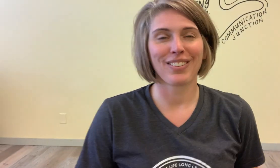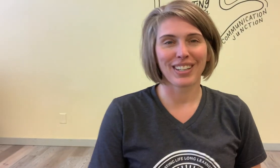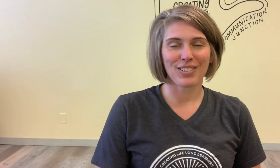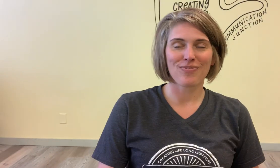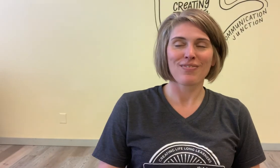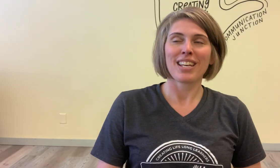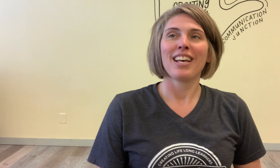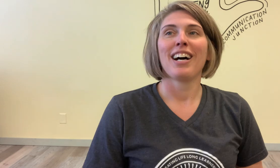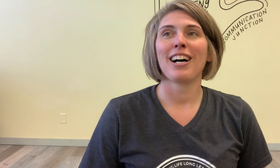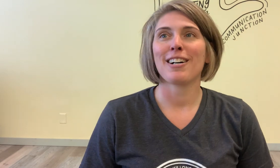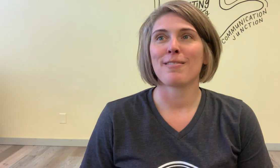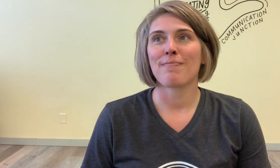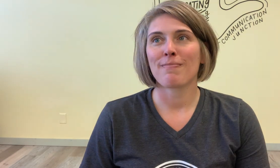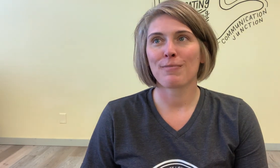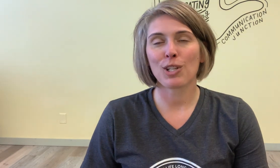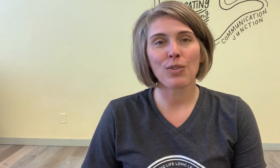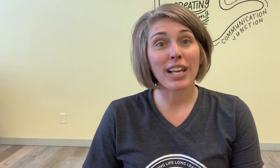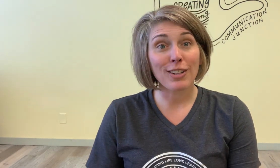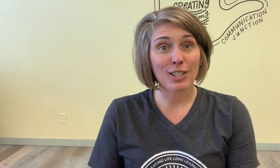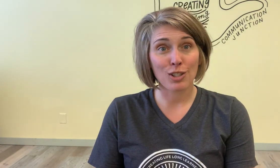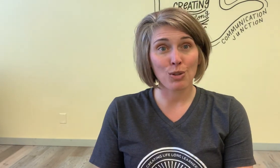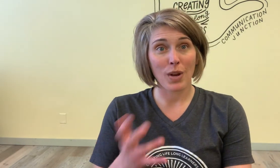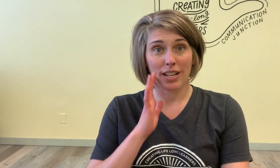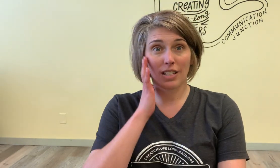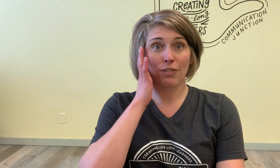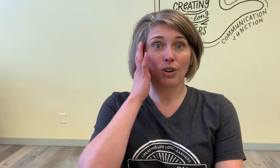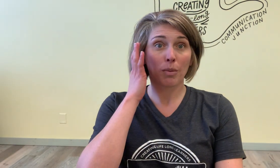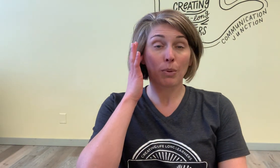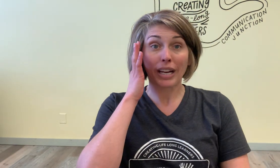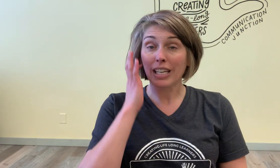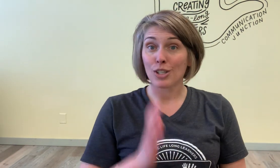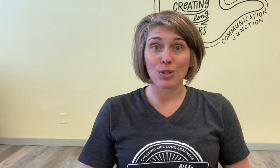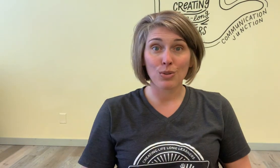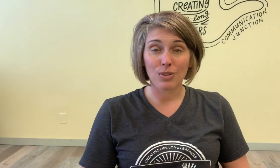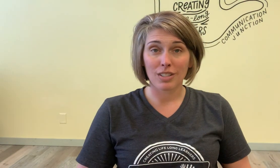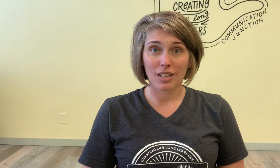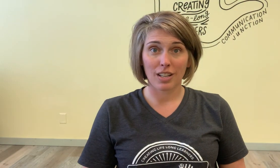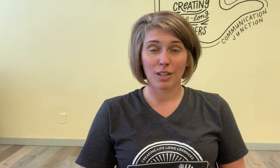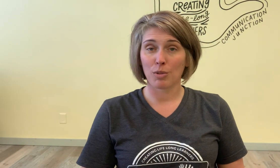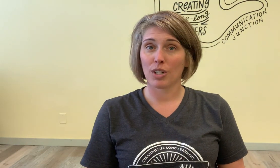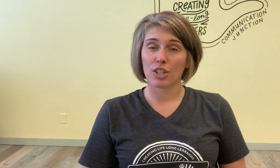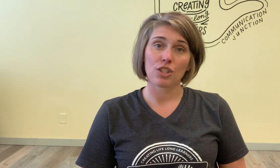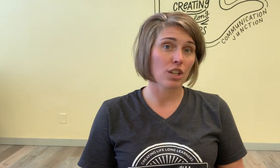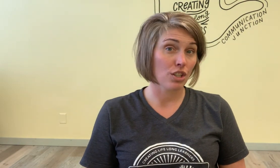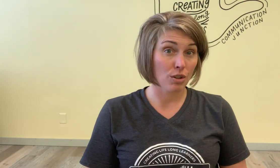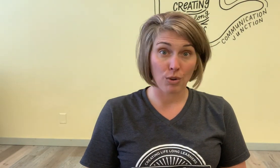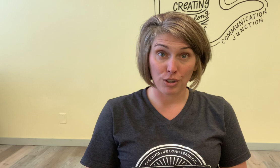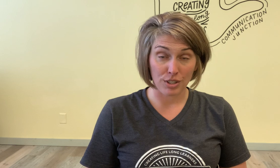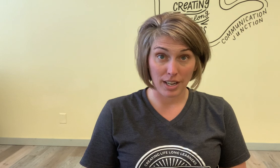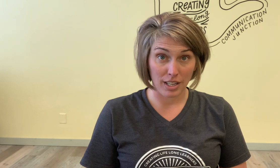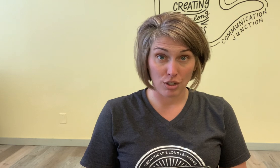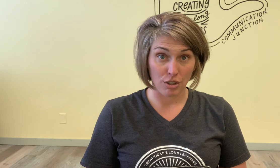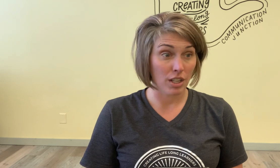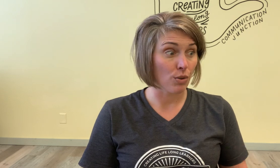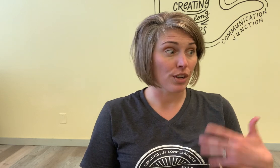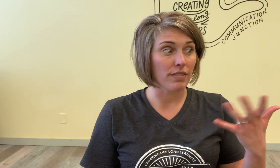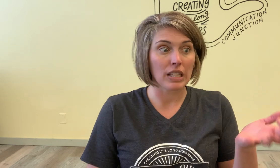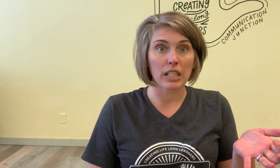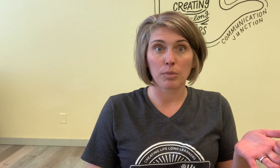we go. So that looks two ways. If you are brand new to Communication Junction or your signing journey, or you have a little